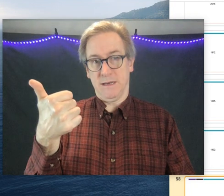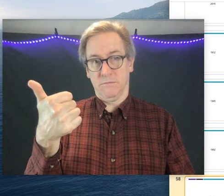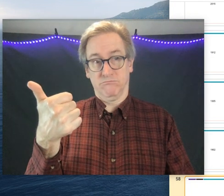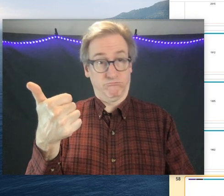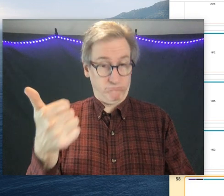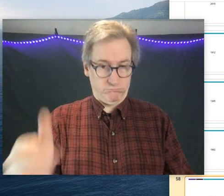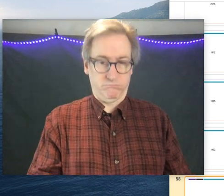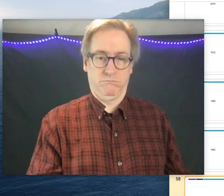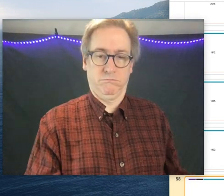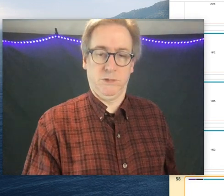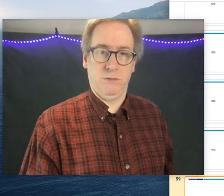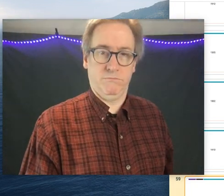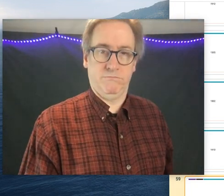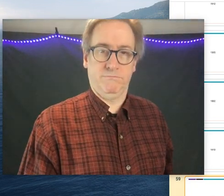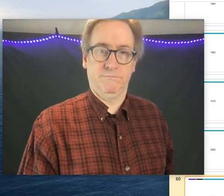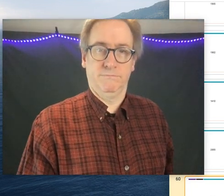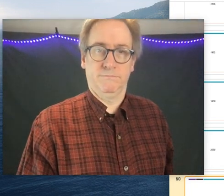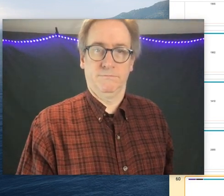1410.